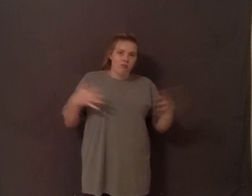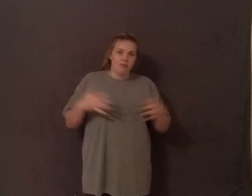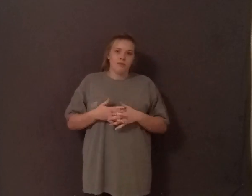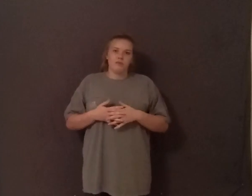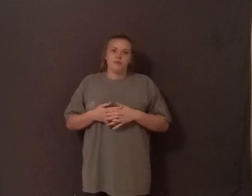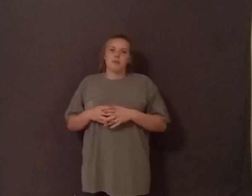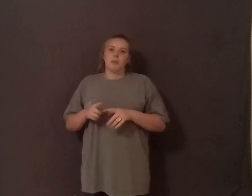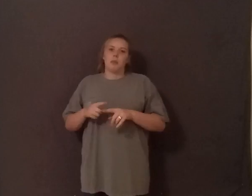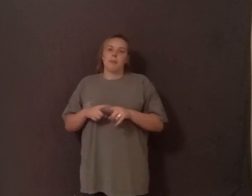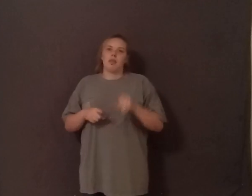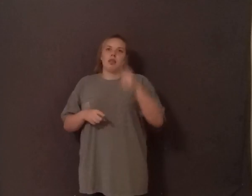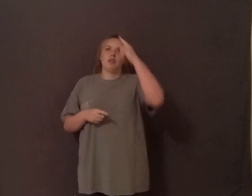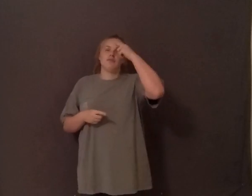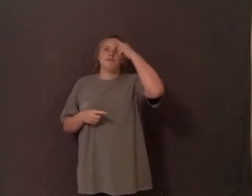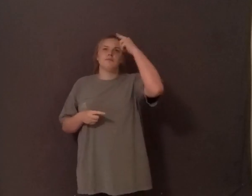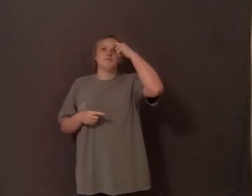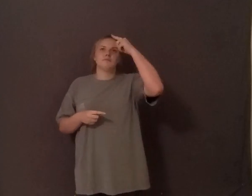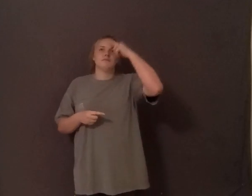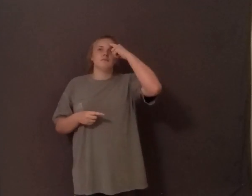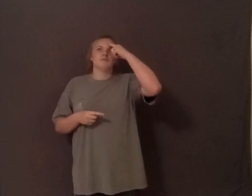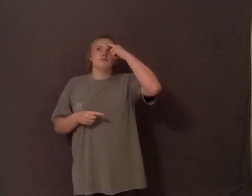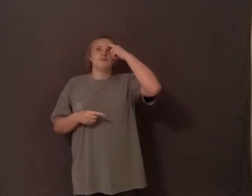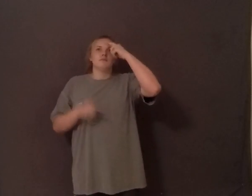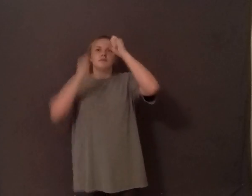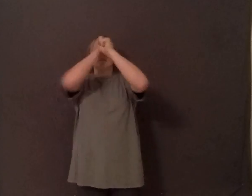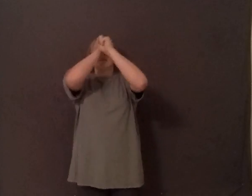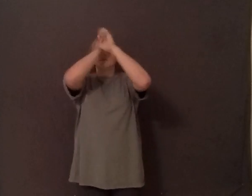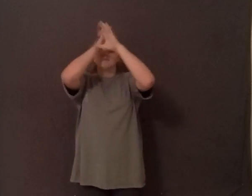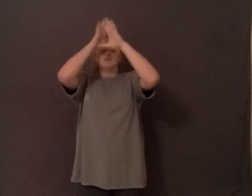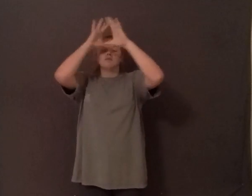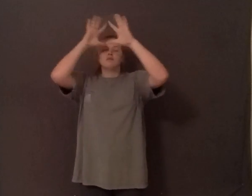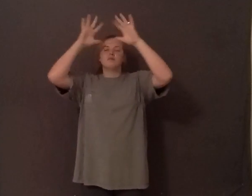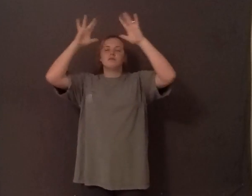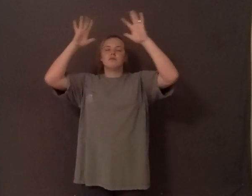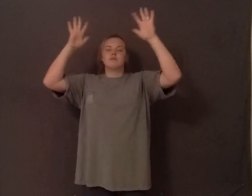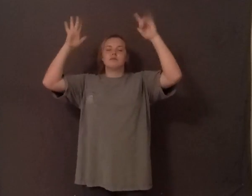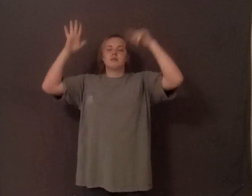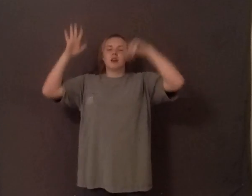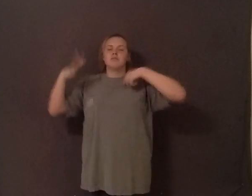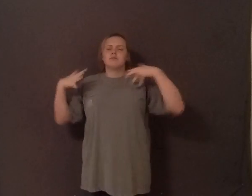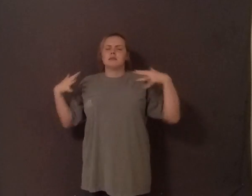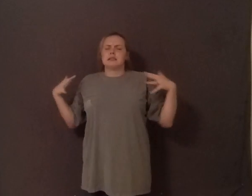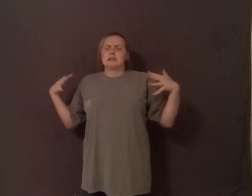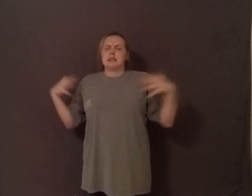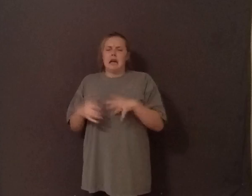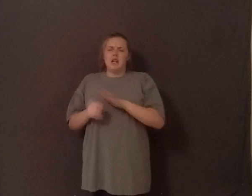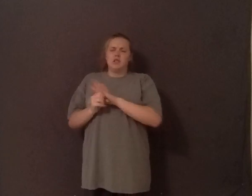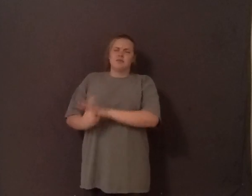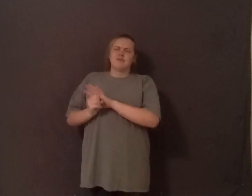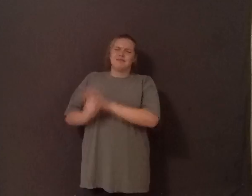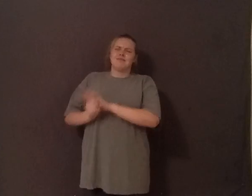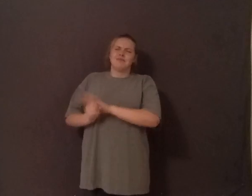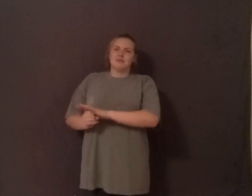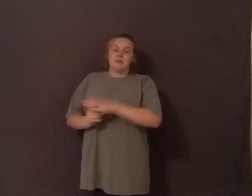the scenario that you're afraid of, if you imagine what outcome would be really best for it to happen, and then how it would be worse for anything else to